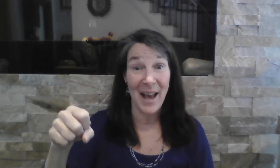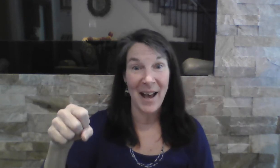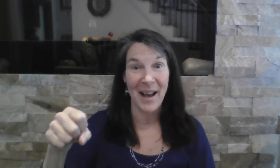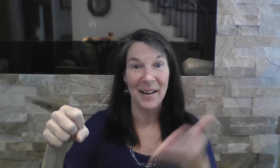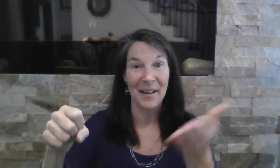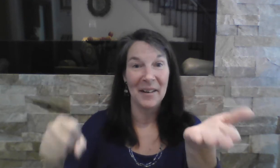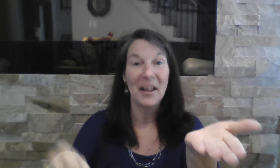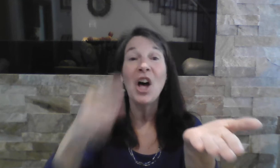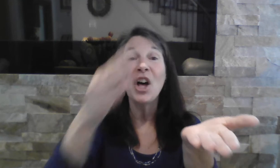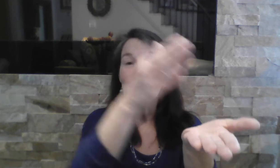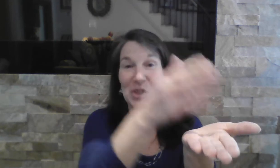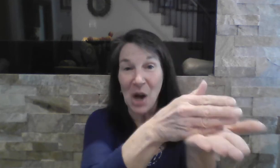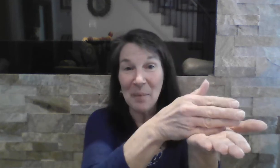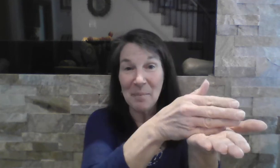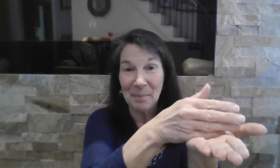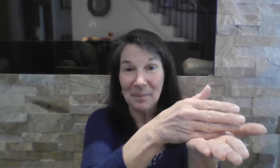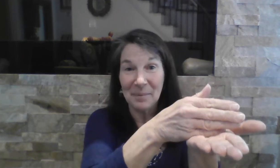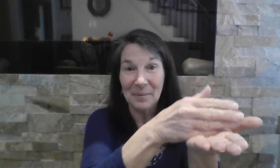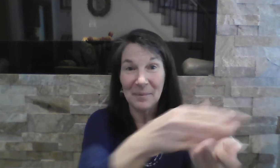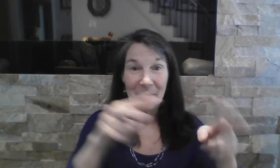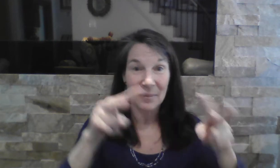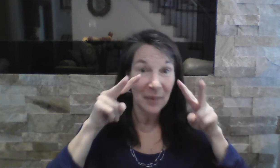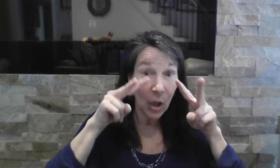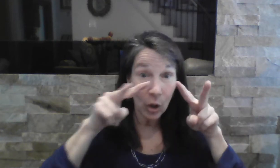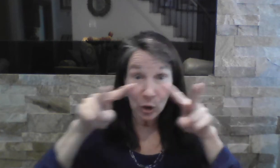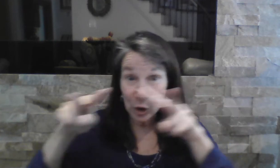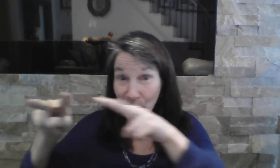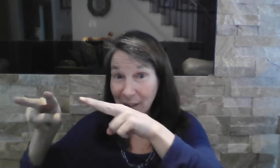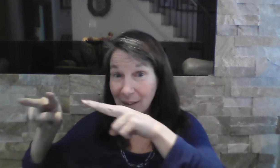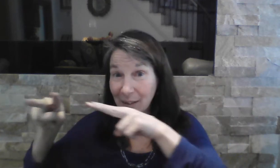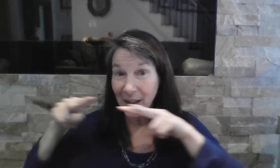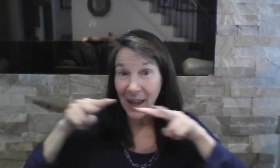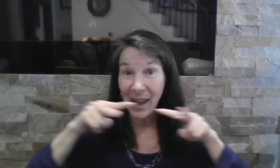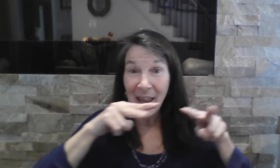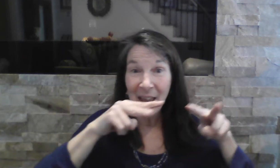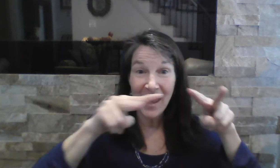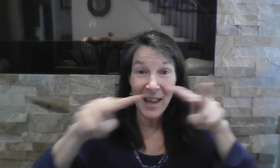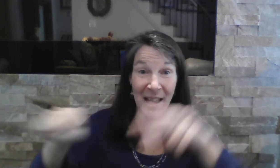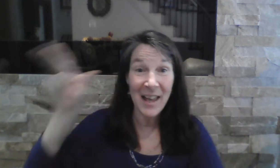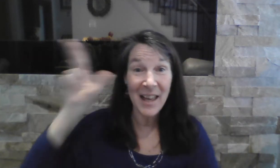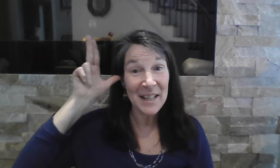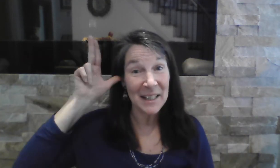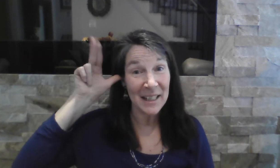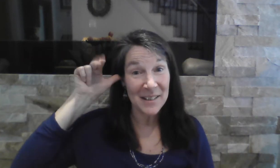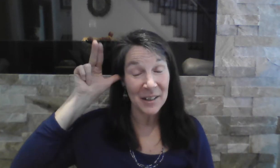stop look and listen